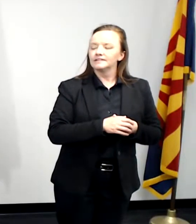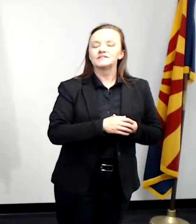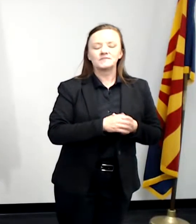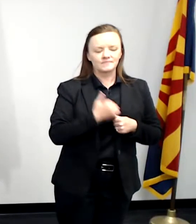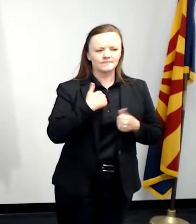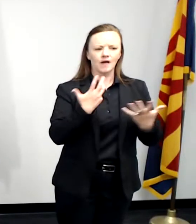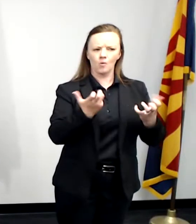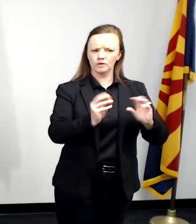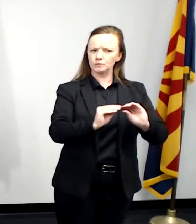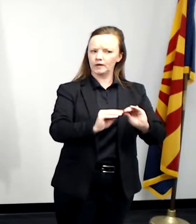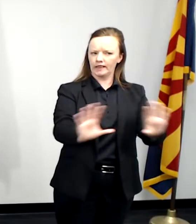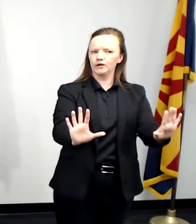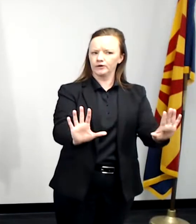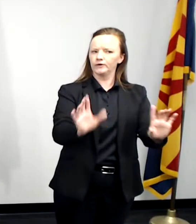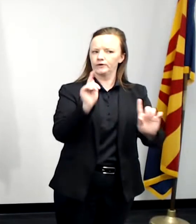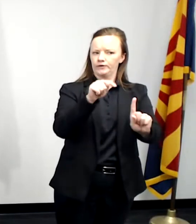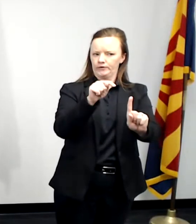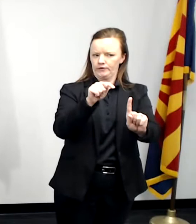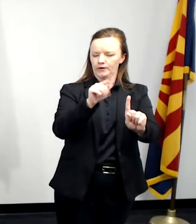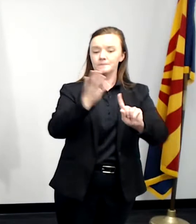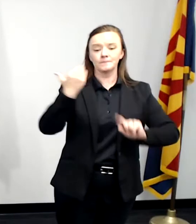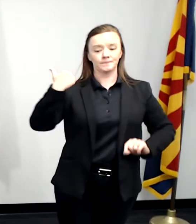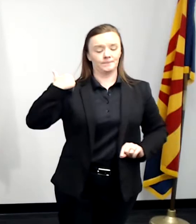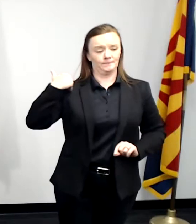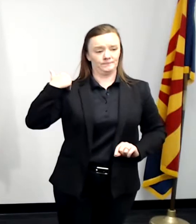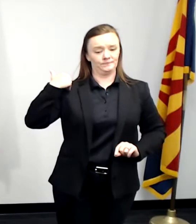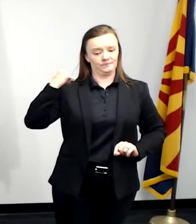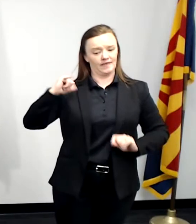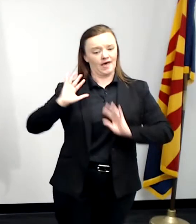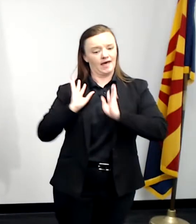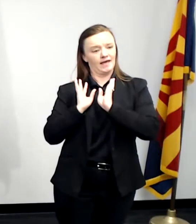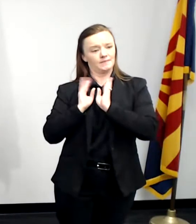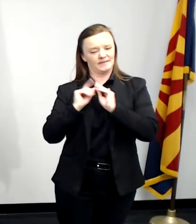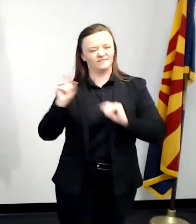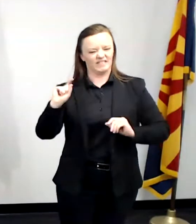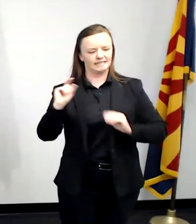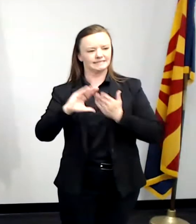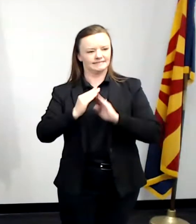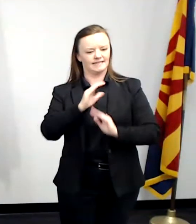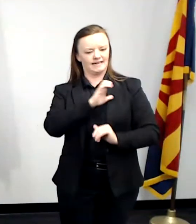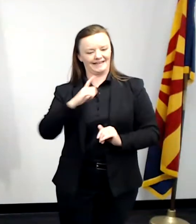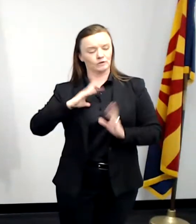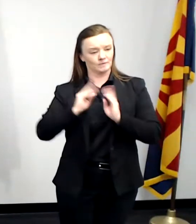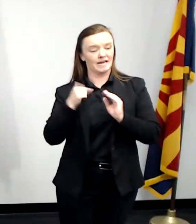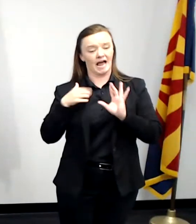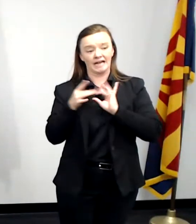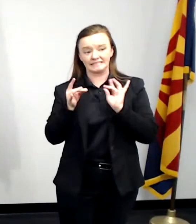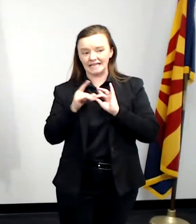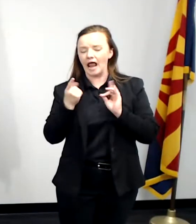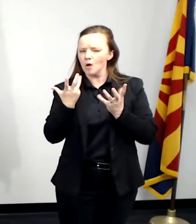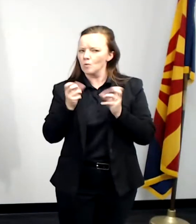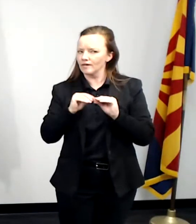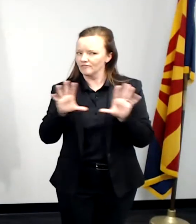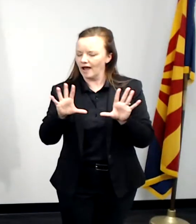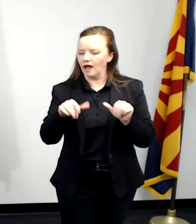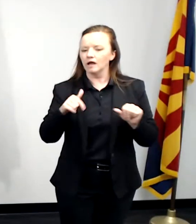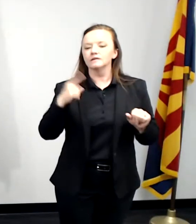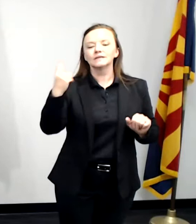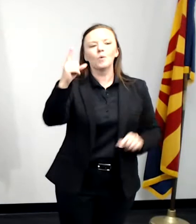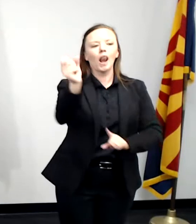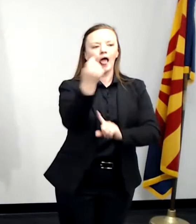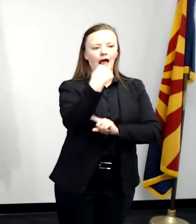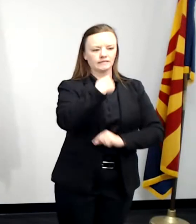I want to be clear about what I did say during the Phoenix City Council meeting. I was asked about the